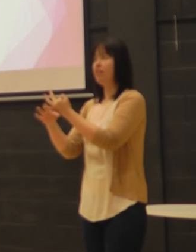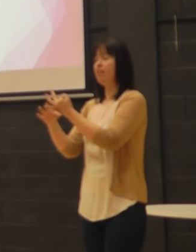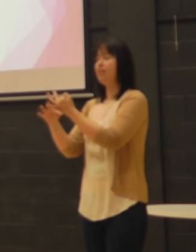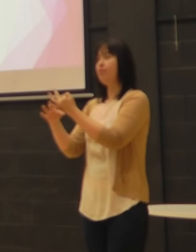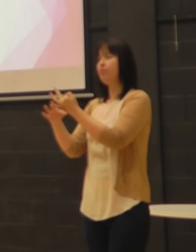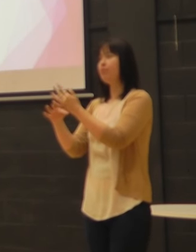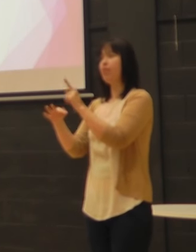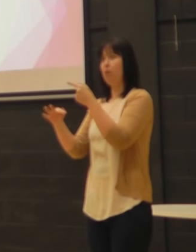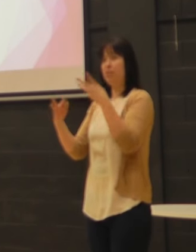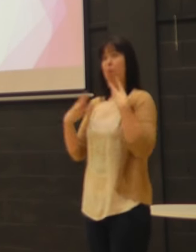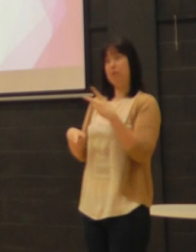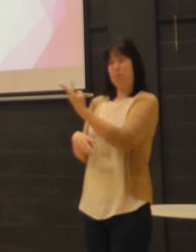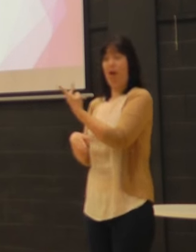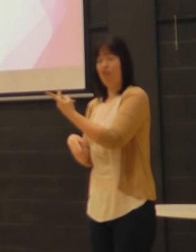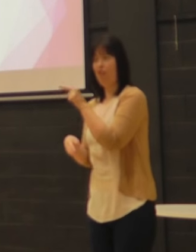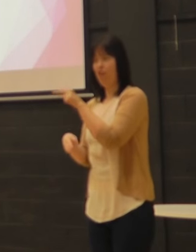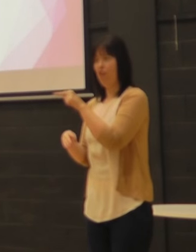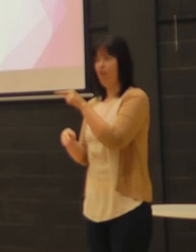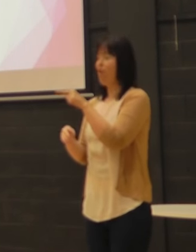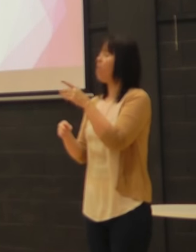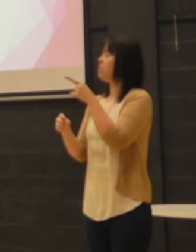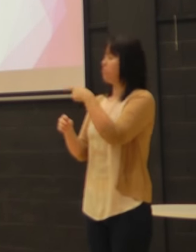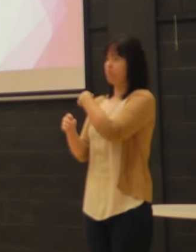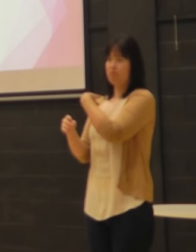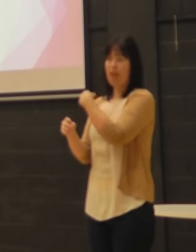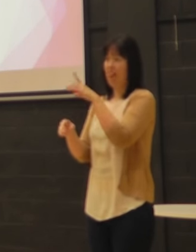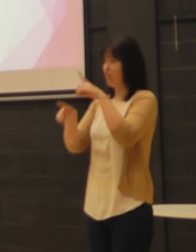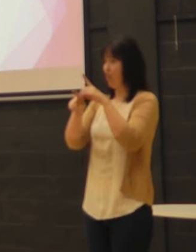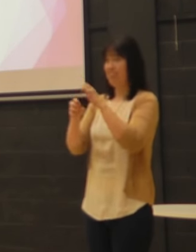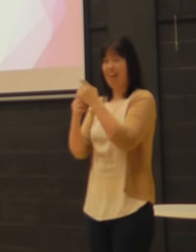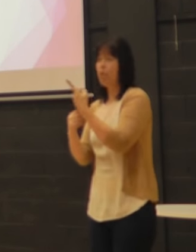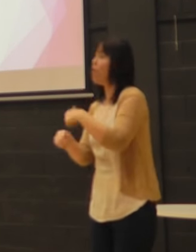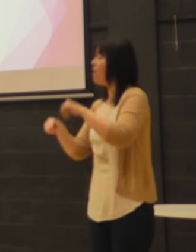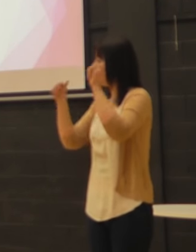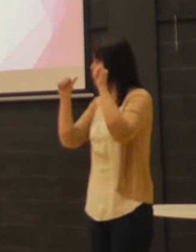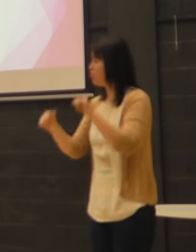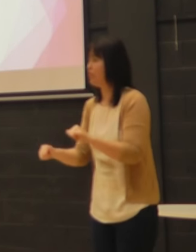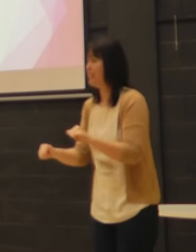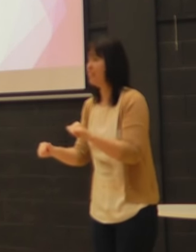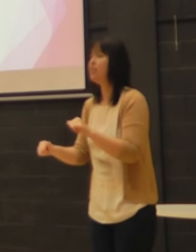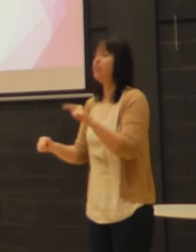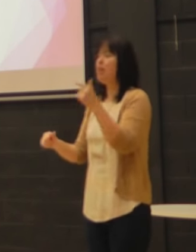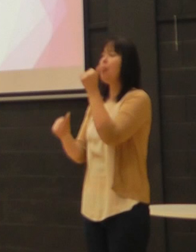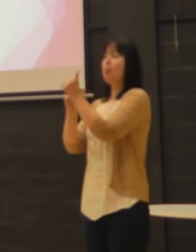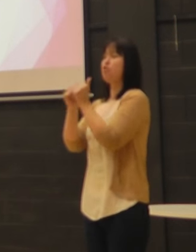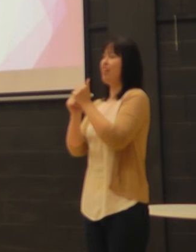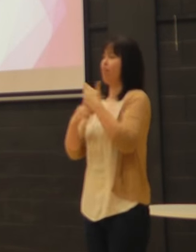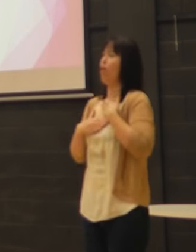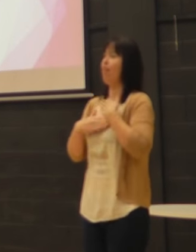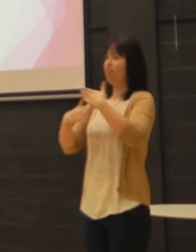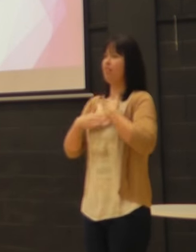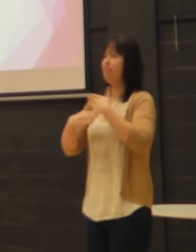the woman's partner and so on, everyone was agreed, the doctors, everybody agreed the machine should be turned off